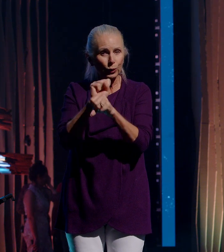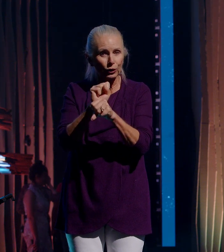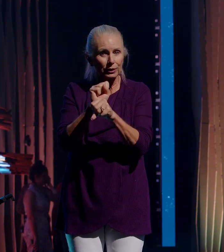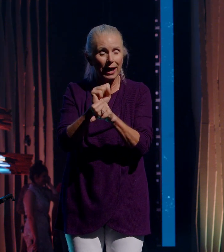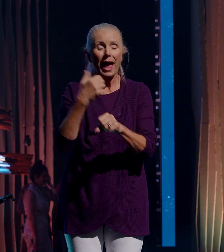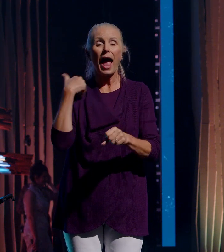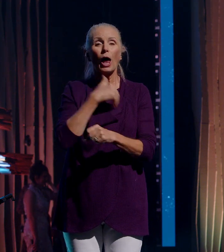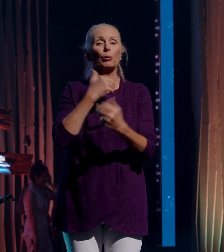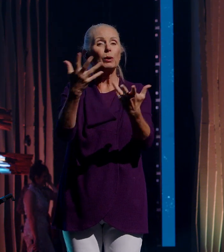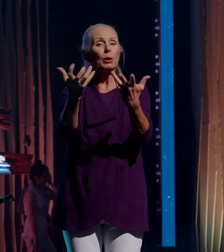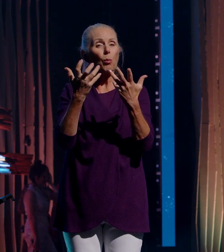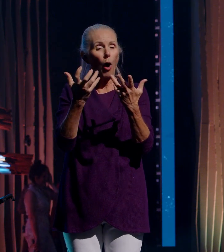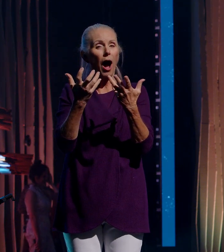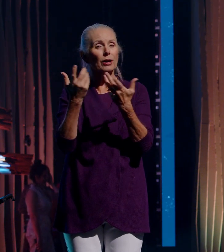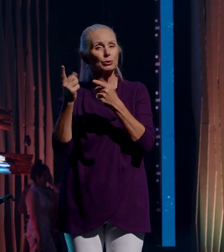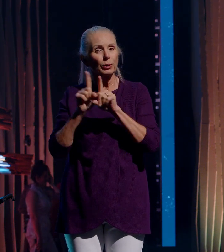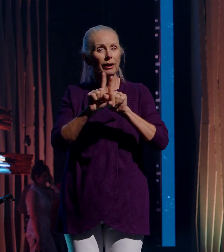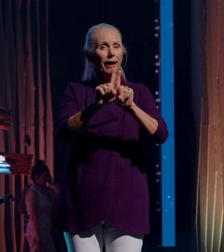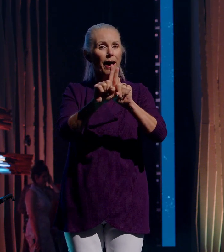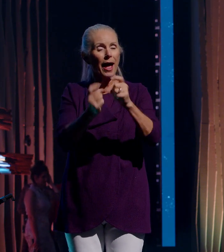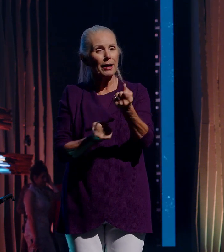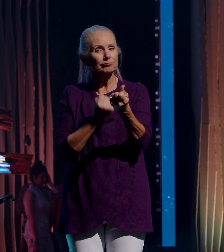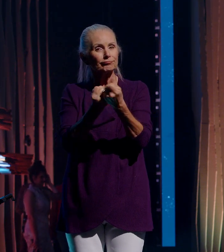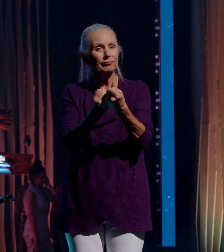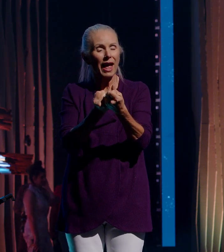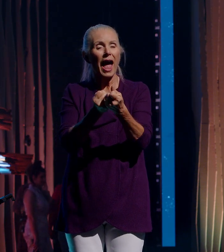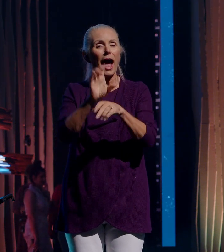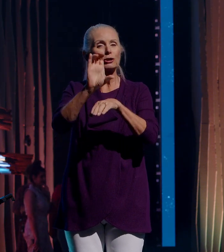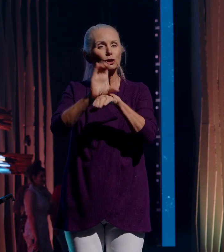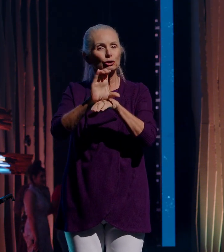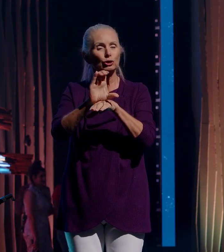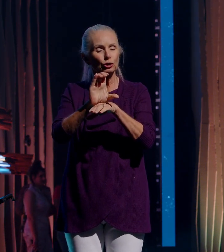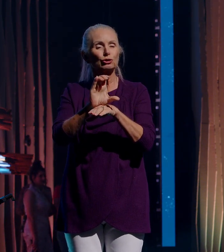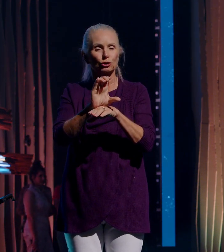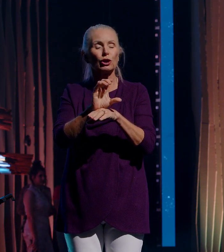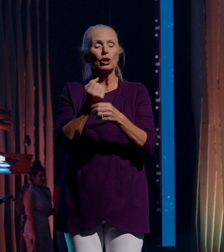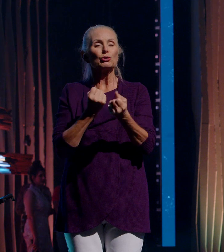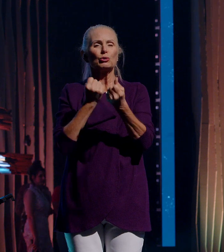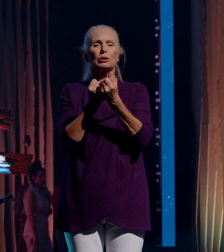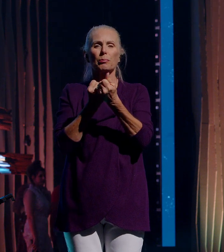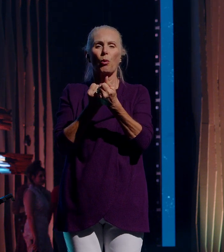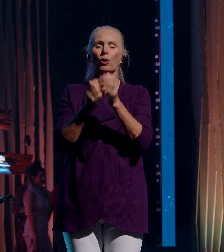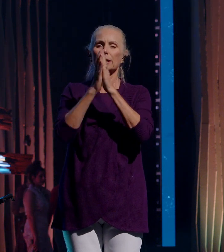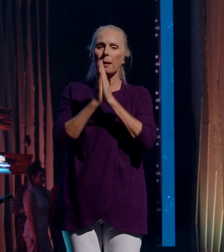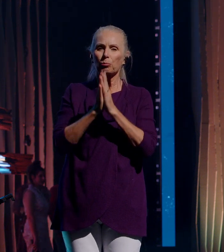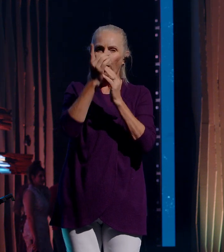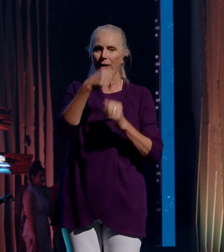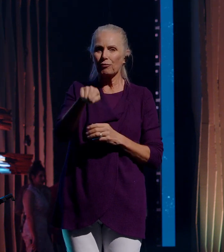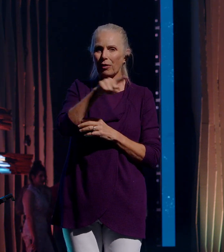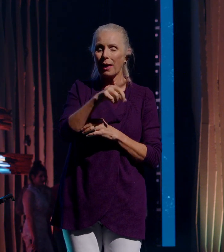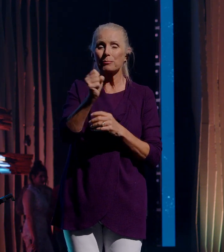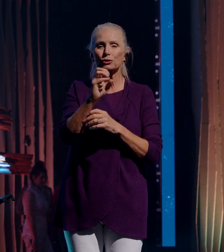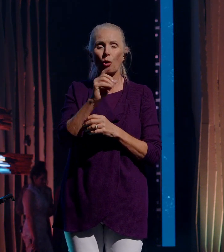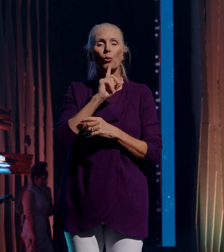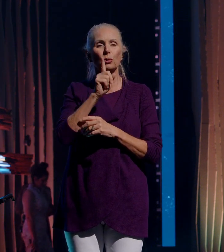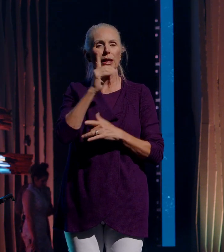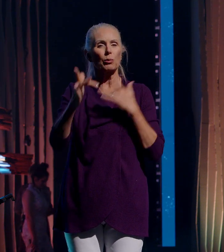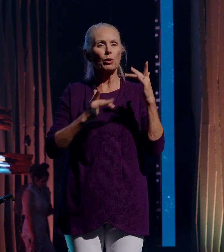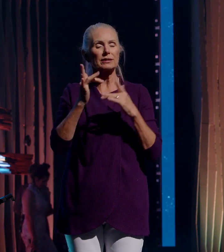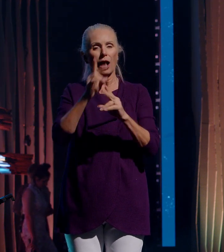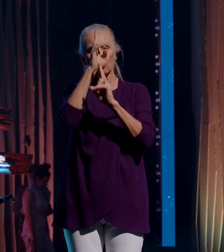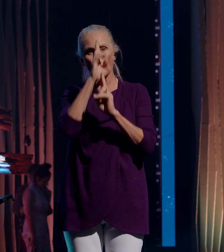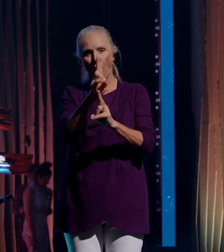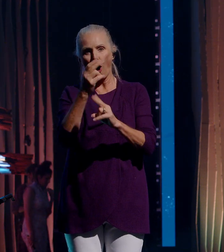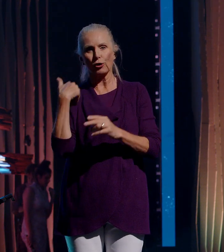and that we want to just come alongside of them as a church and support them and pray for them. So we're really excited to honor